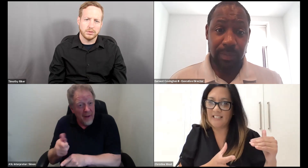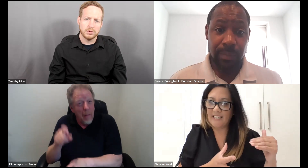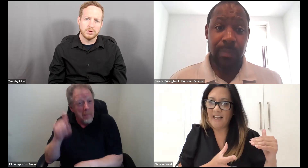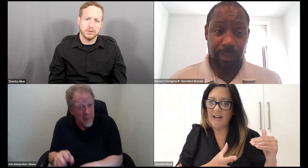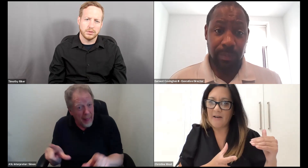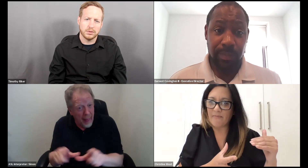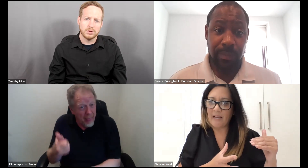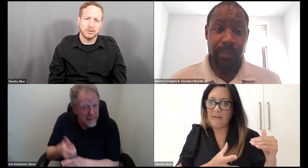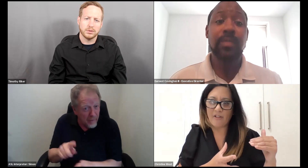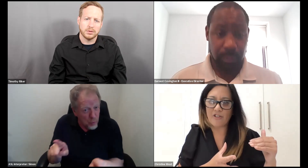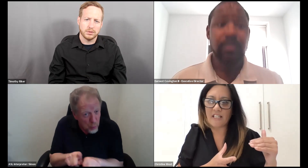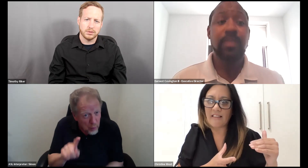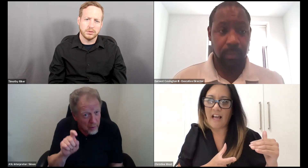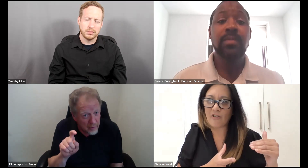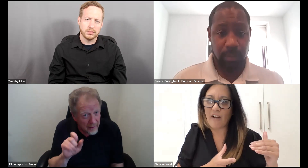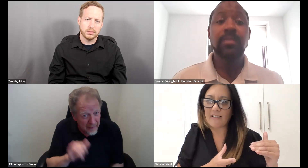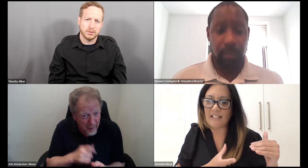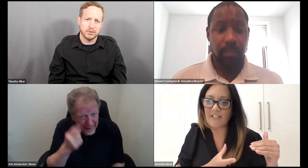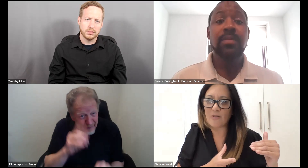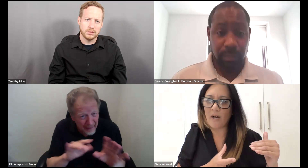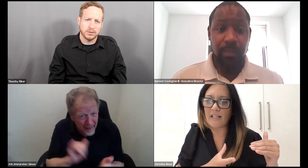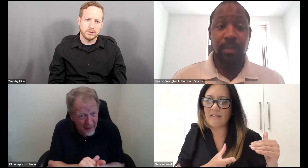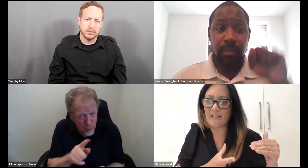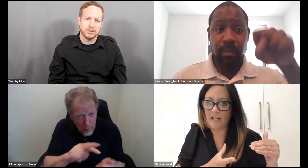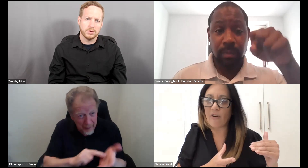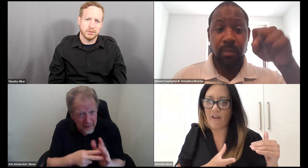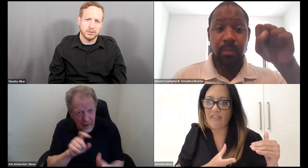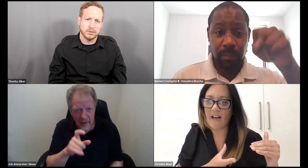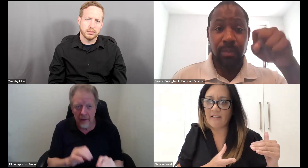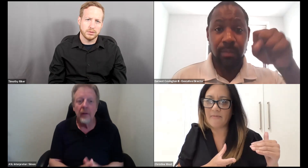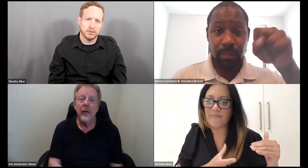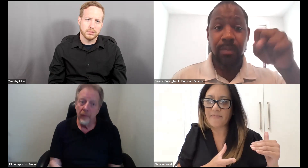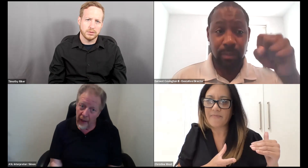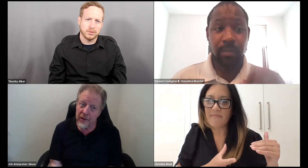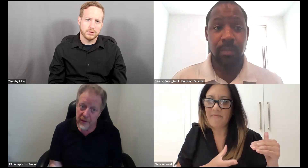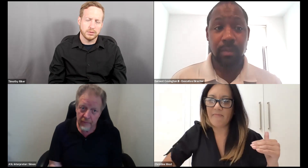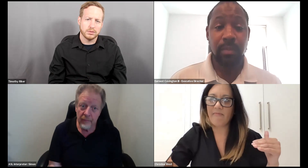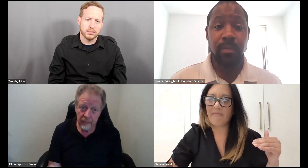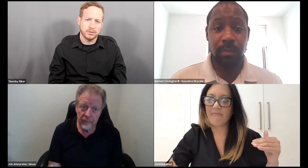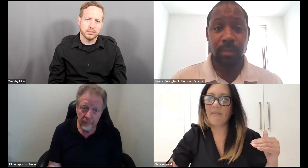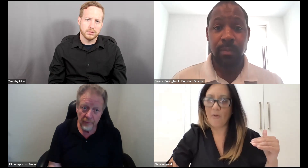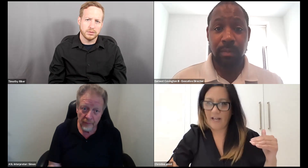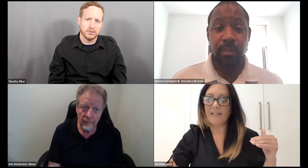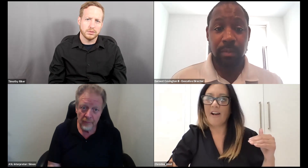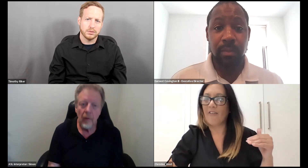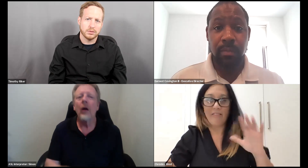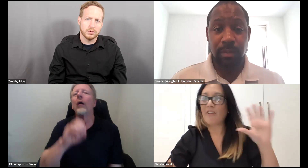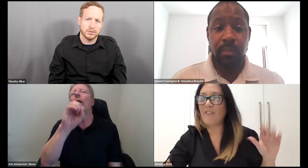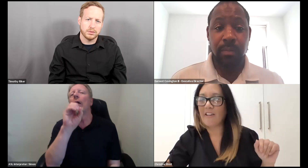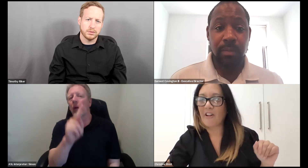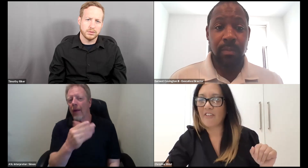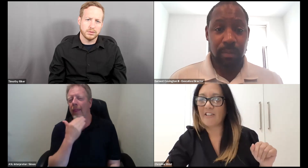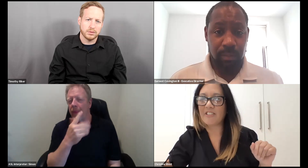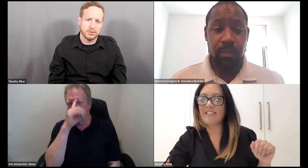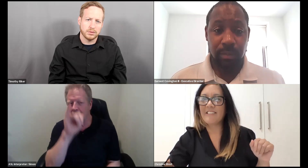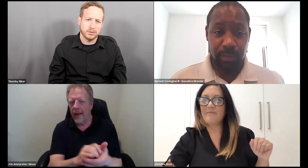licensed. Am I understanding that correctly? I just wanted to clarify that. Yes. Okay. All right. Thank you for